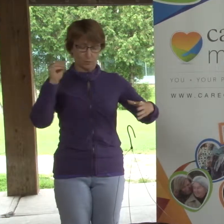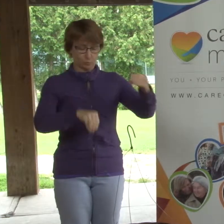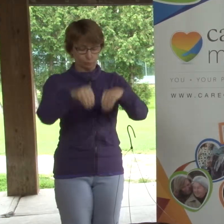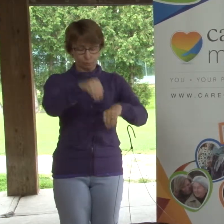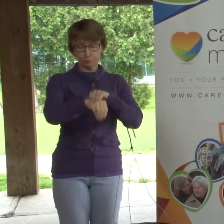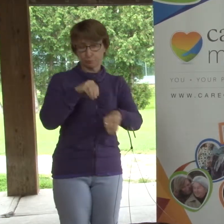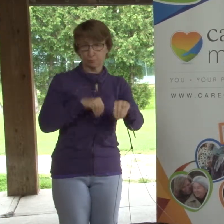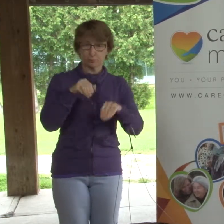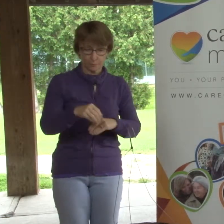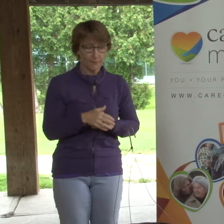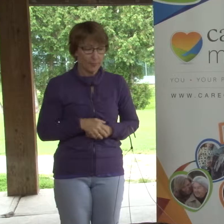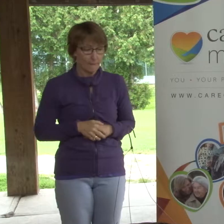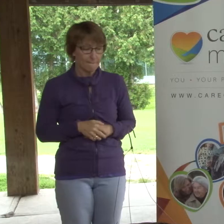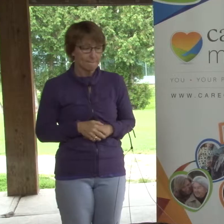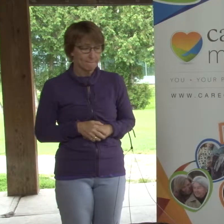it into here.